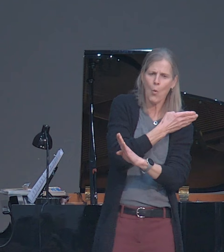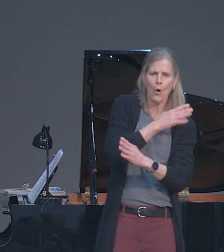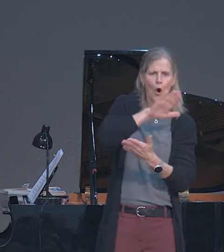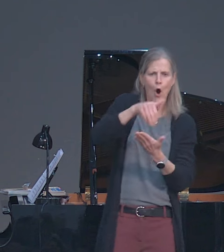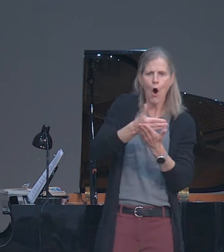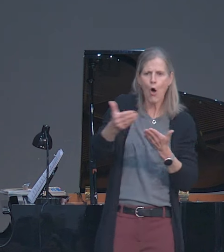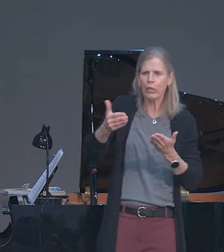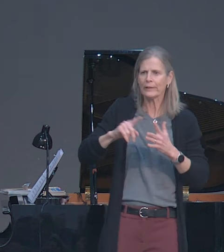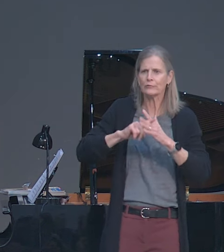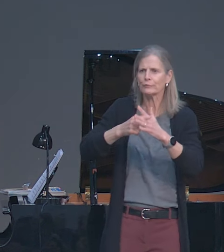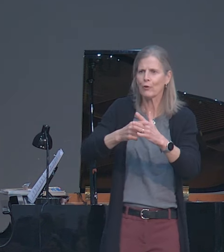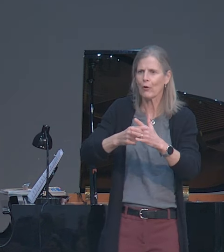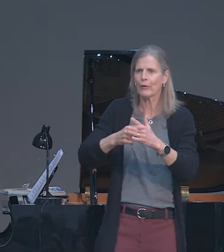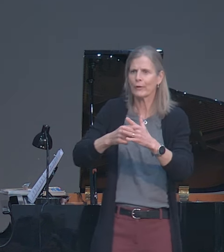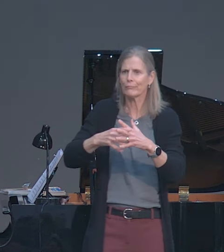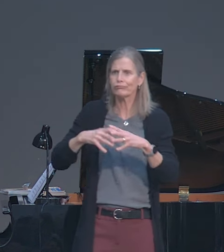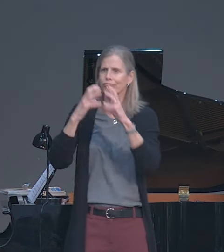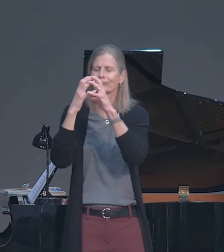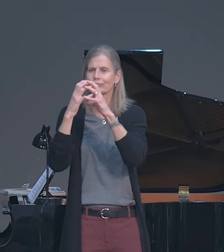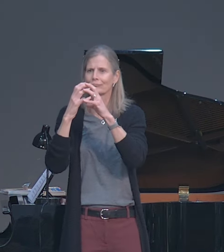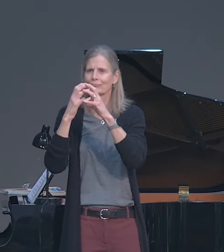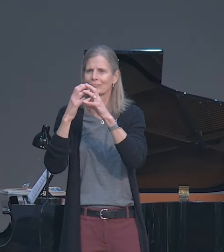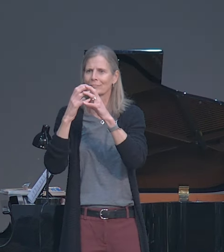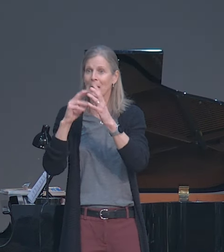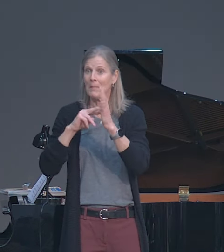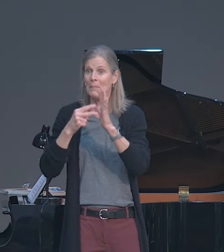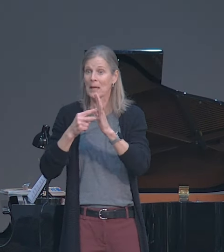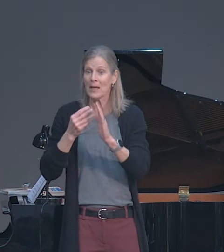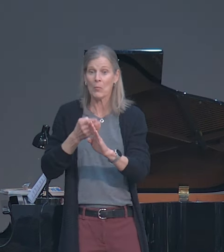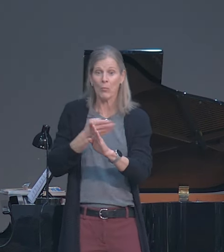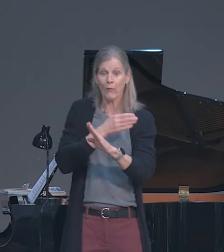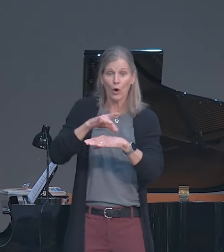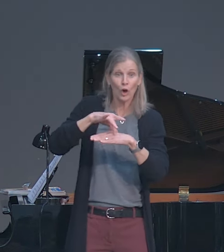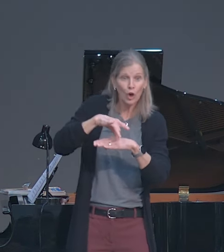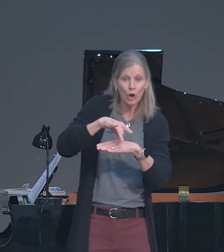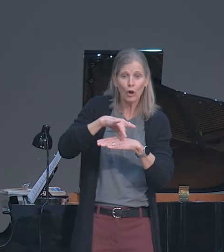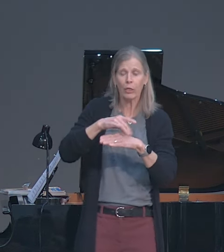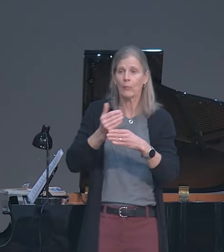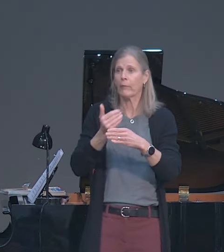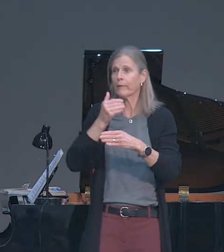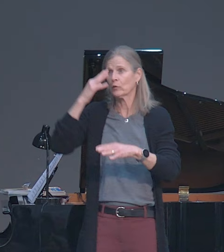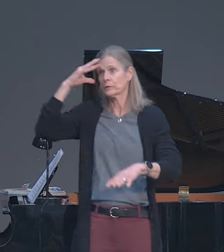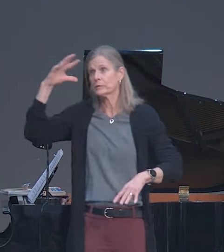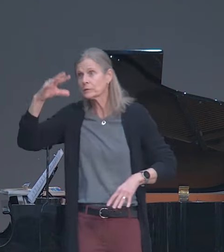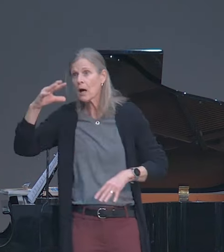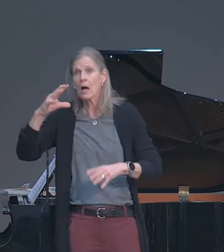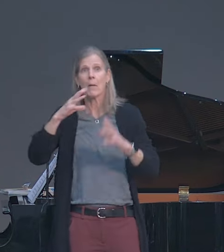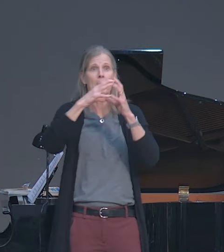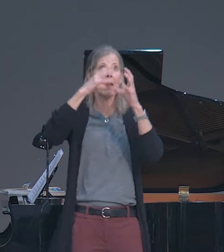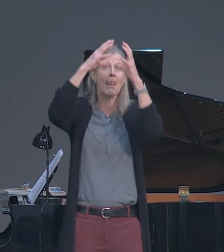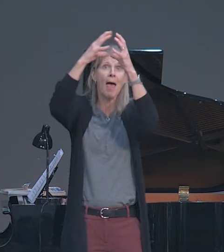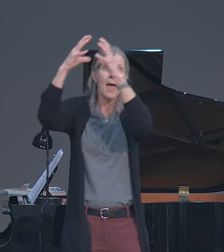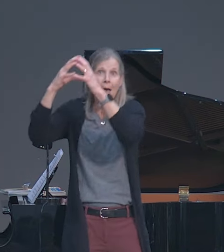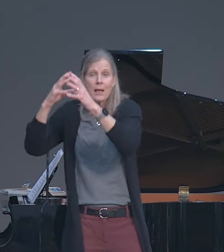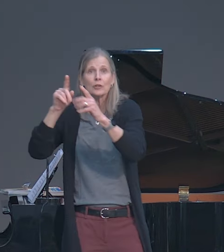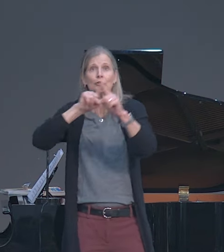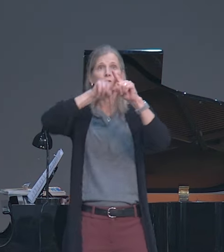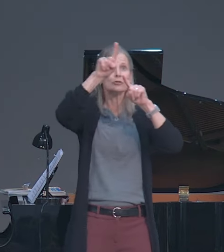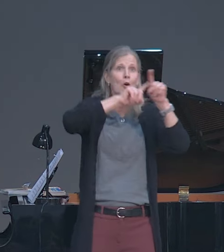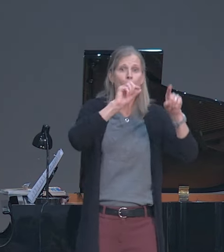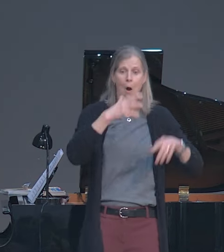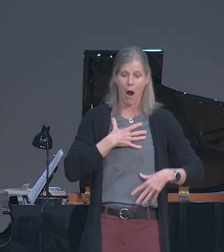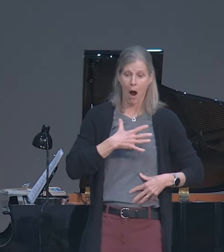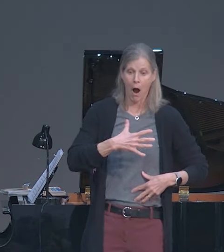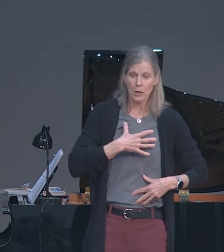into existence. It indicates that before there was an earth, before there was a sun, before there were planets or stars or oxygen